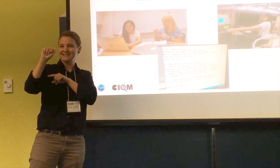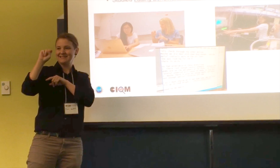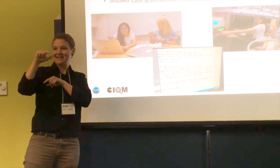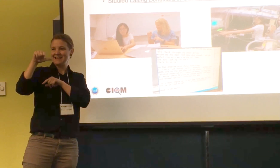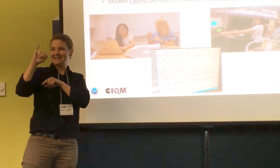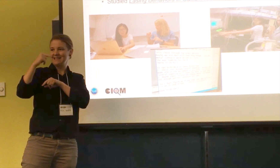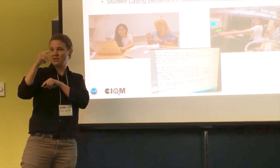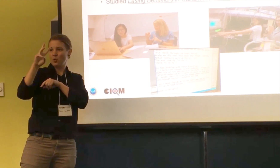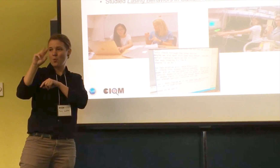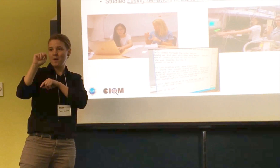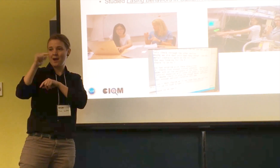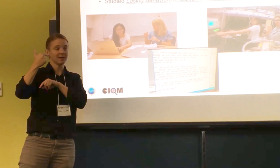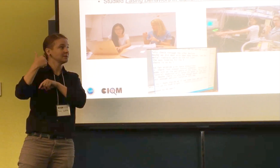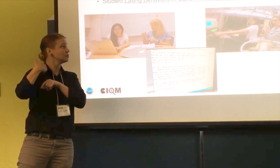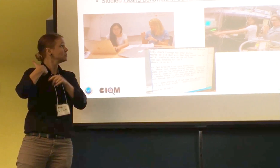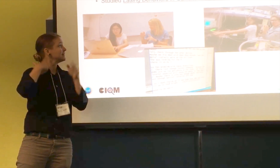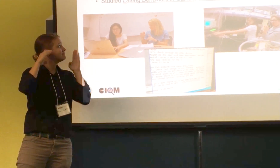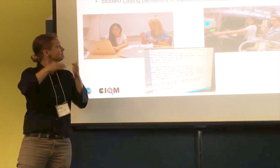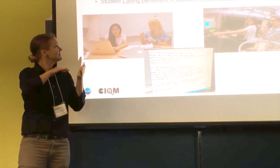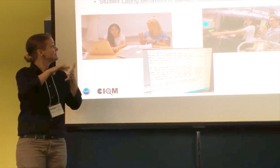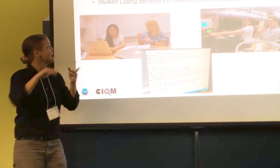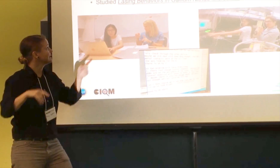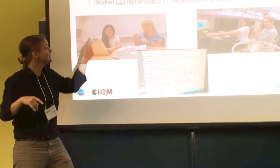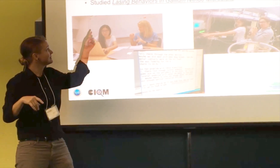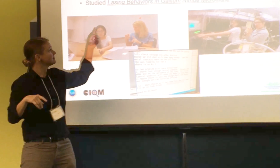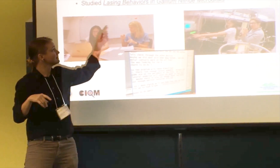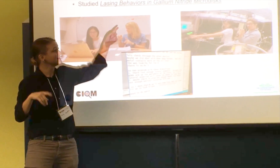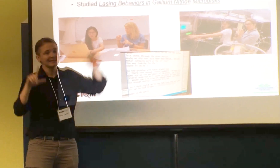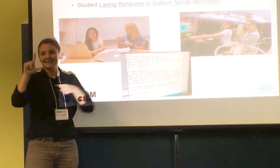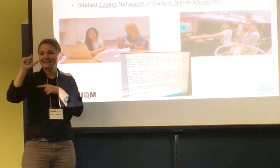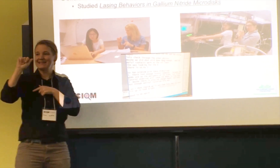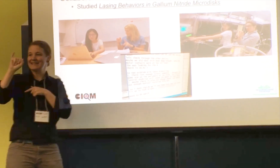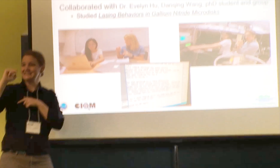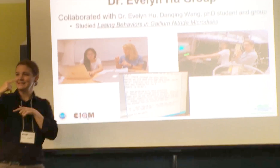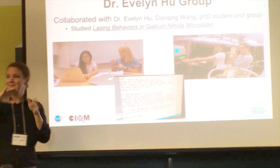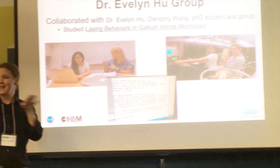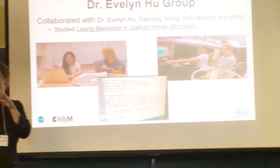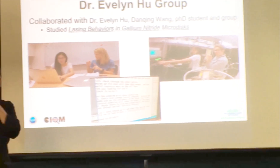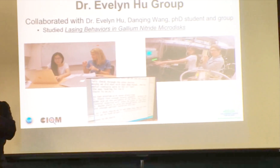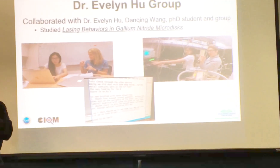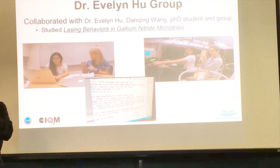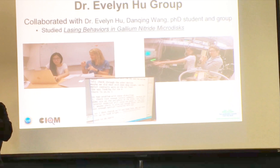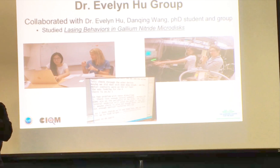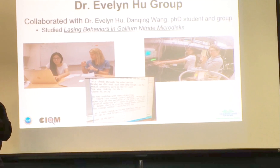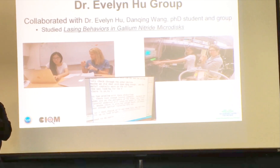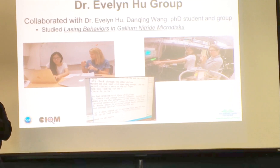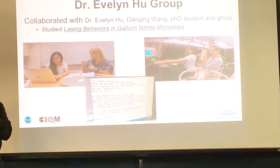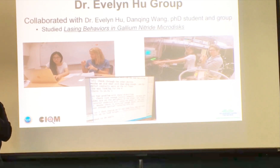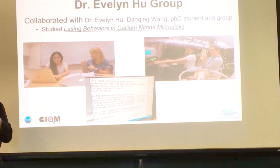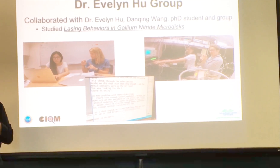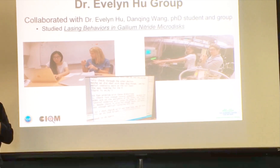group, and Dr. Dengking Wang, and I worked on the gallium nitride